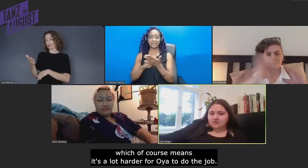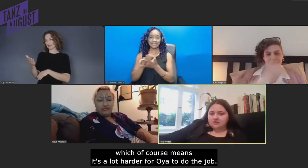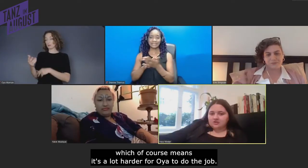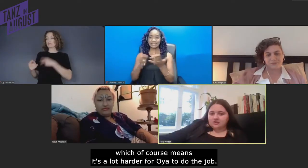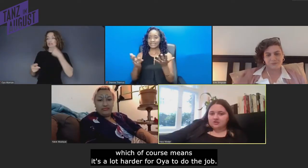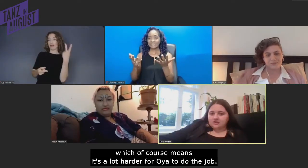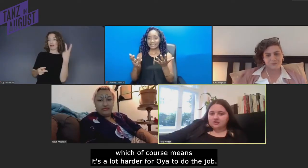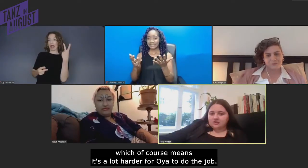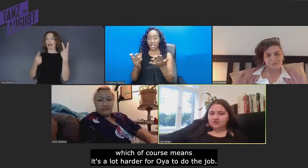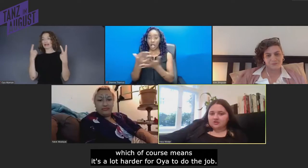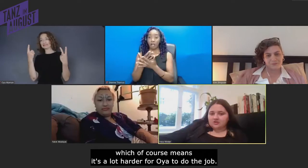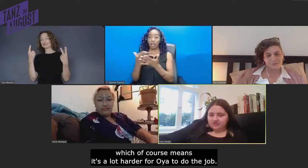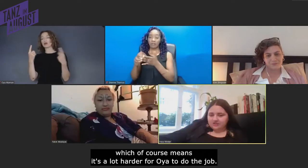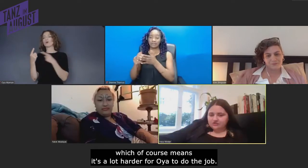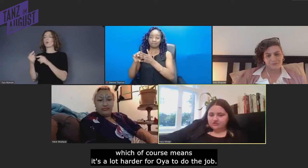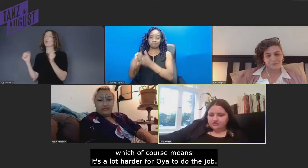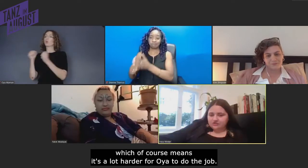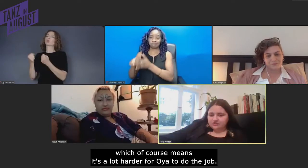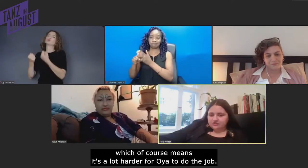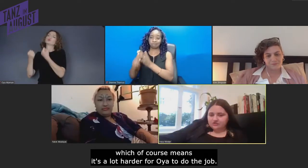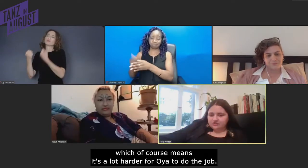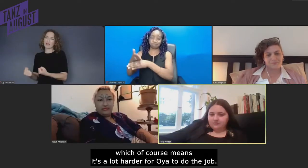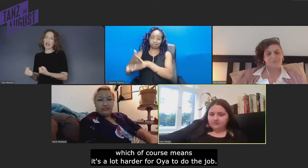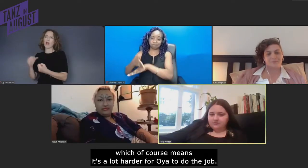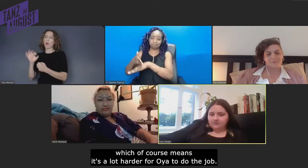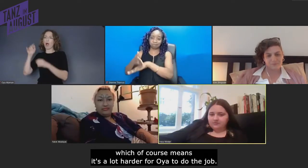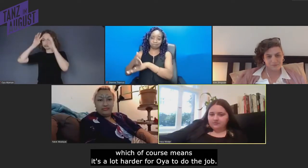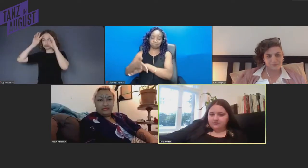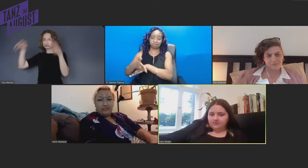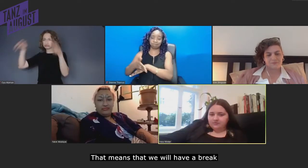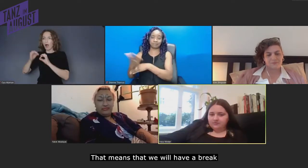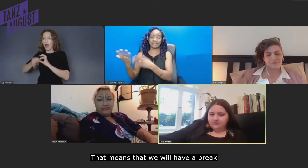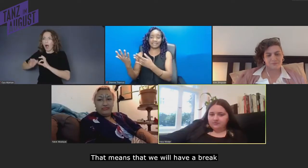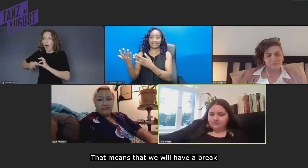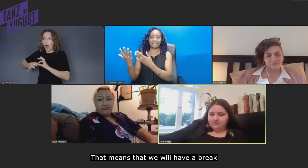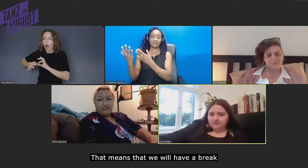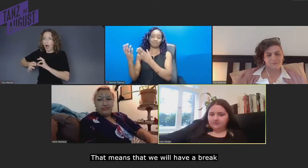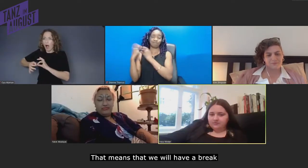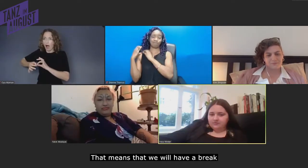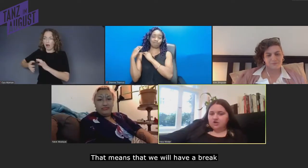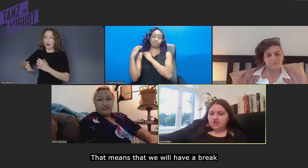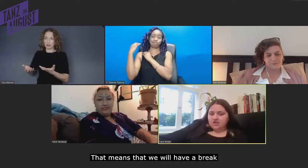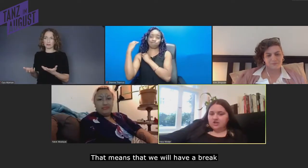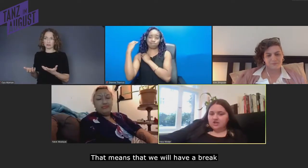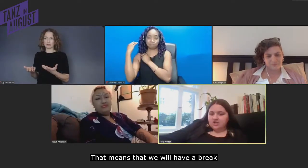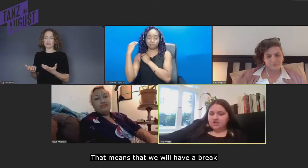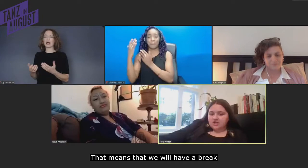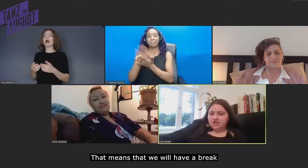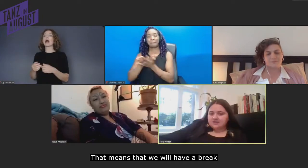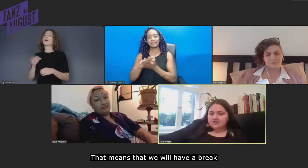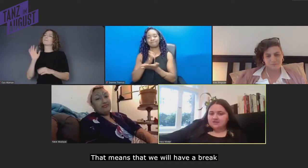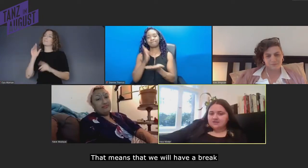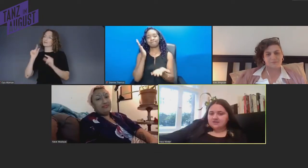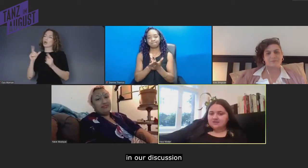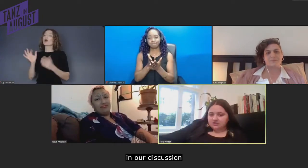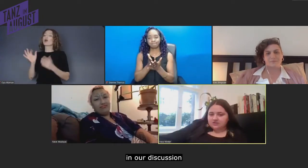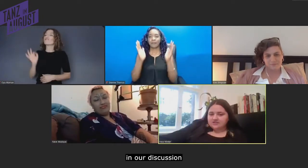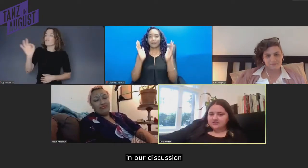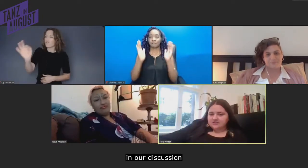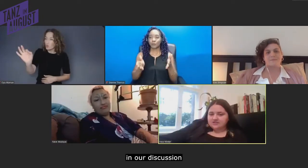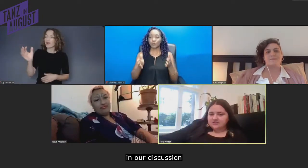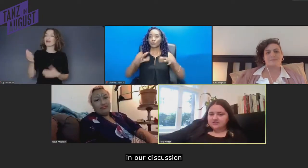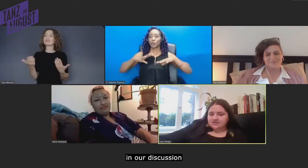a lot harder for Oya to do that job. That means we will have a break in